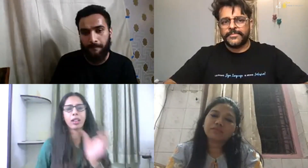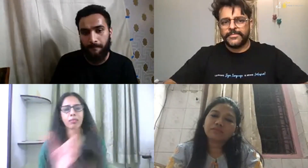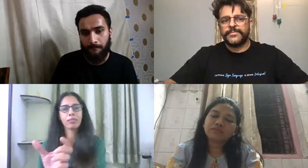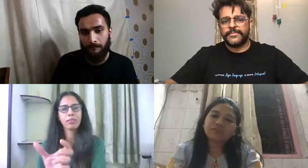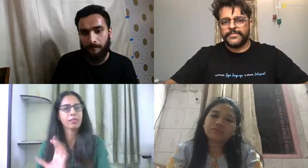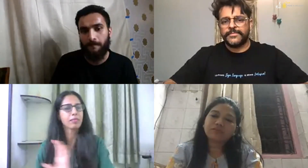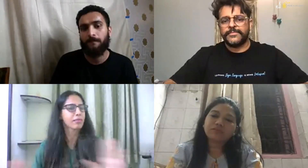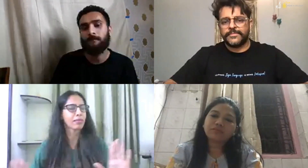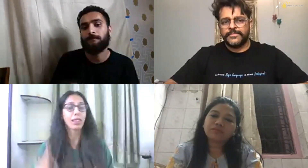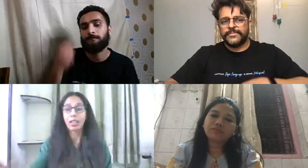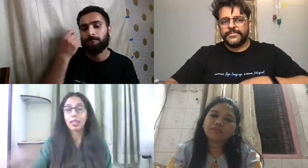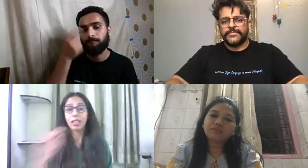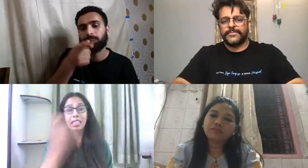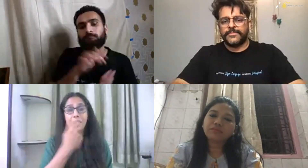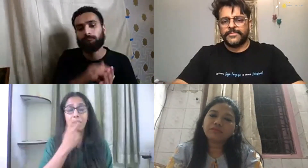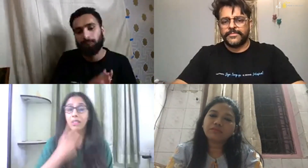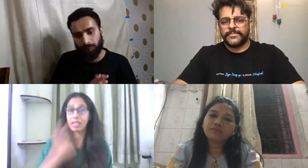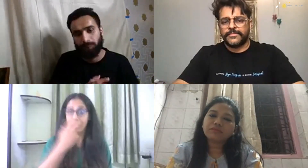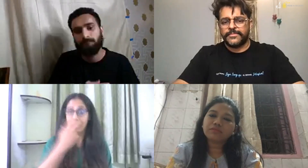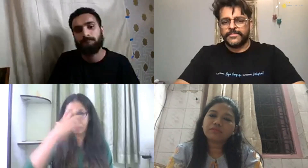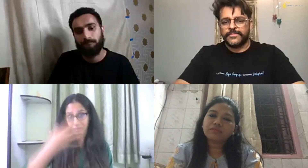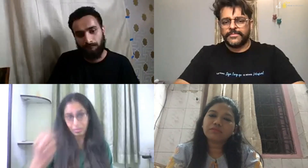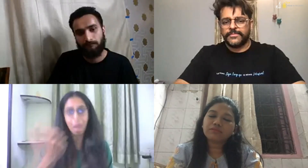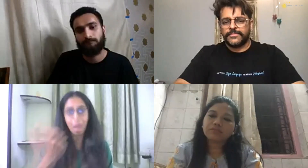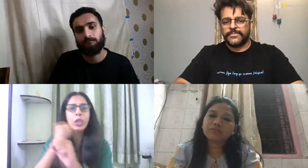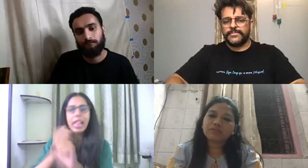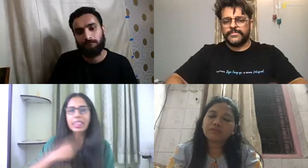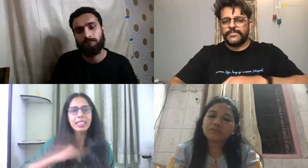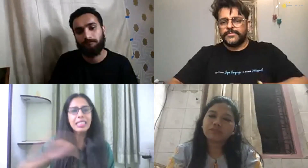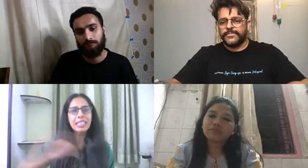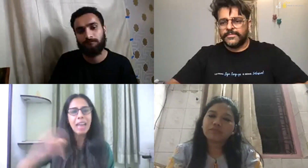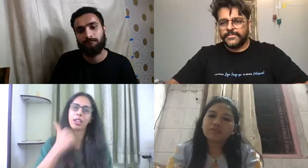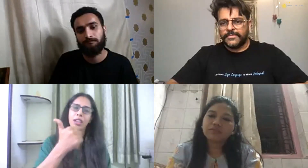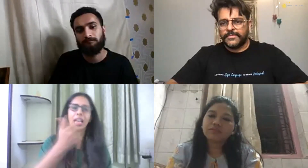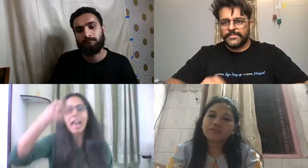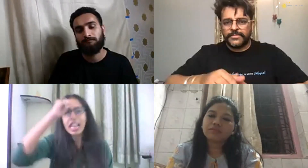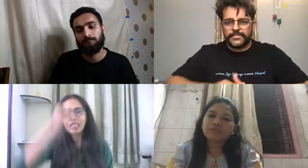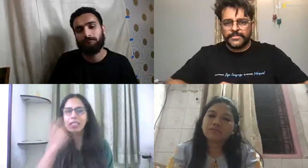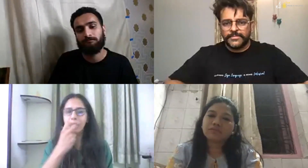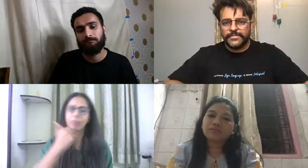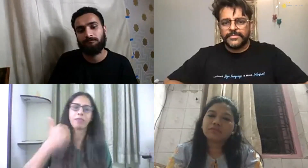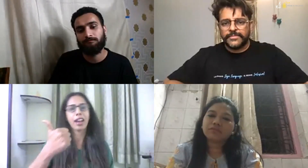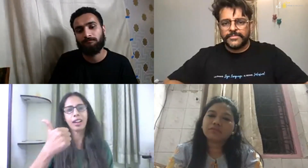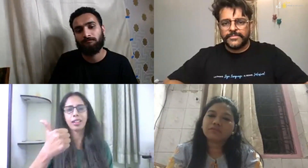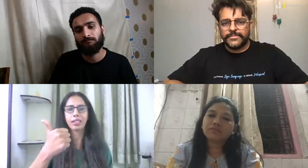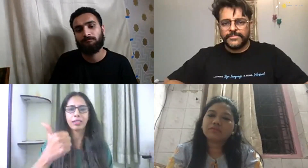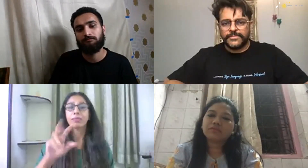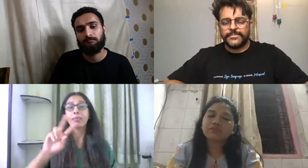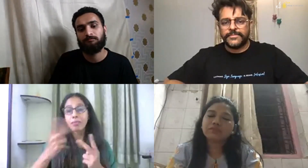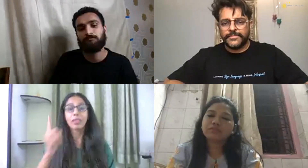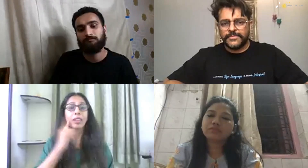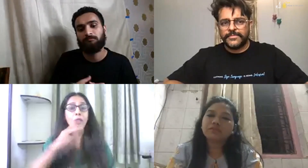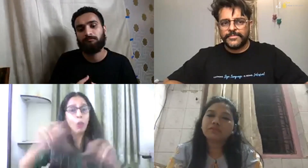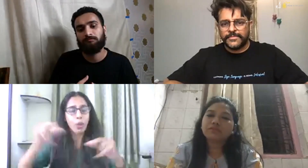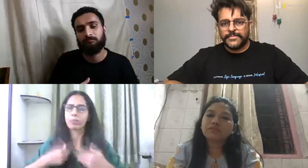read, and I could write as well, and also I could write on the paper easily. Some people could lip read, and some people